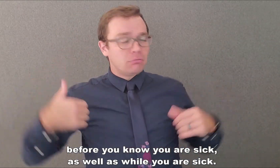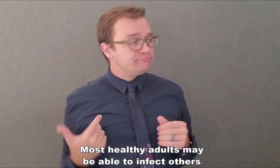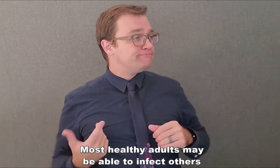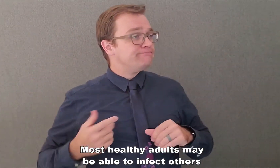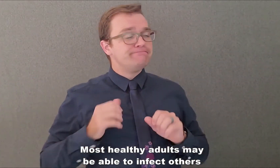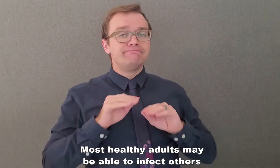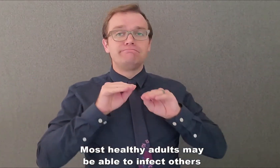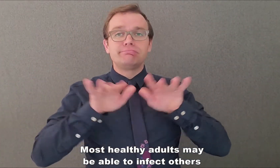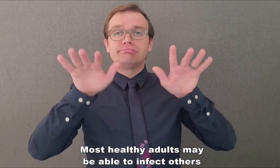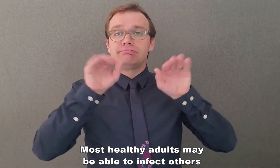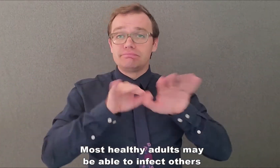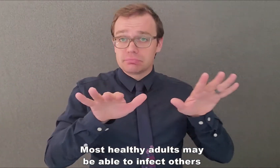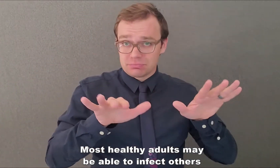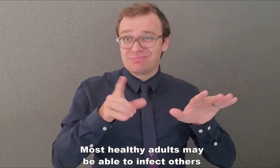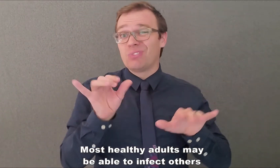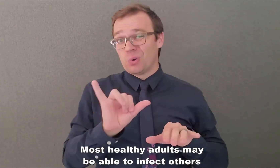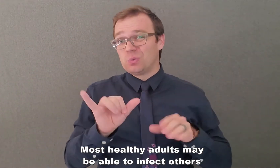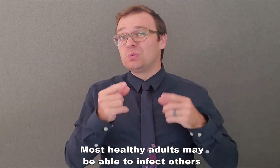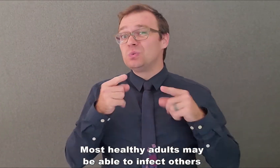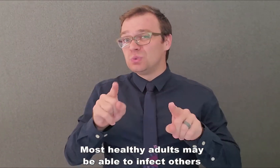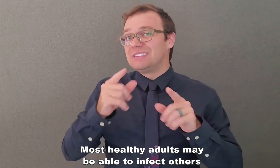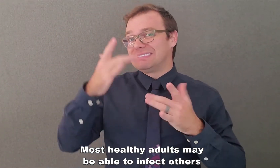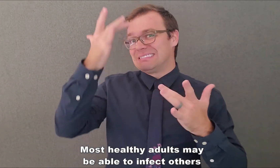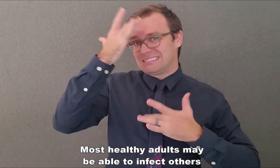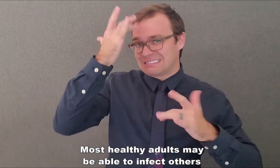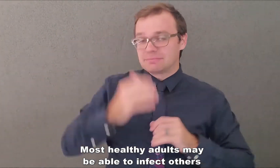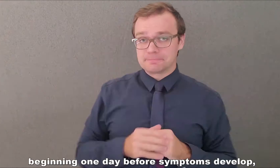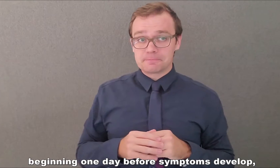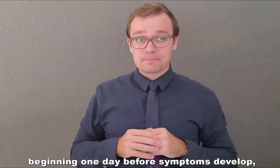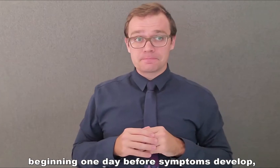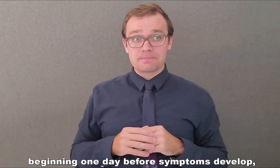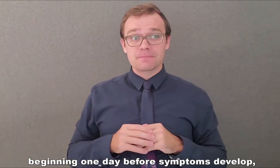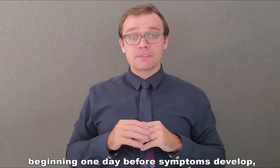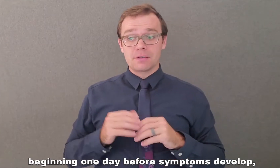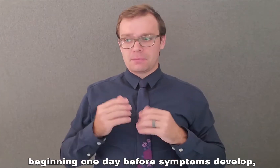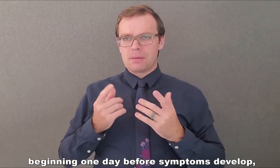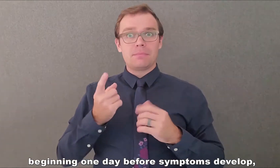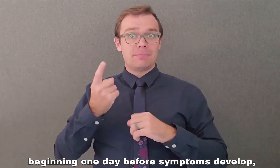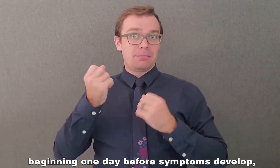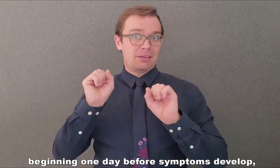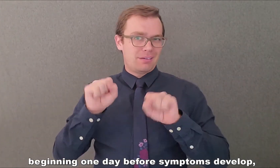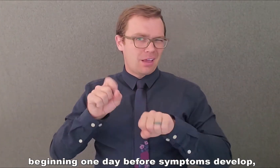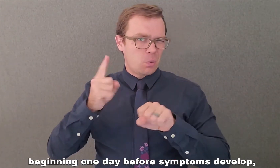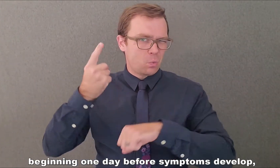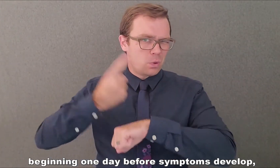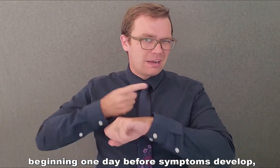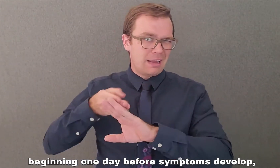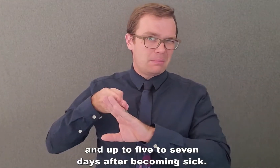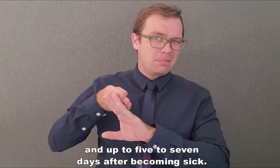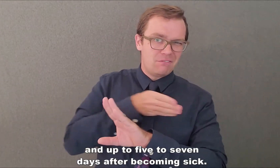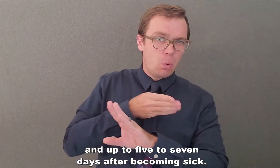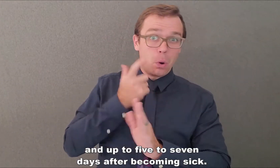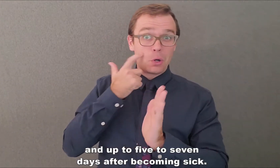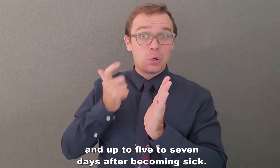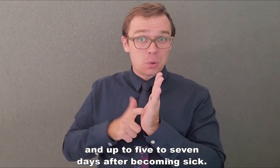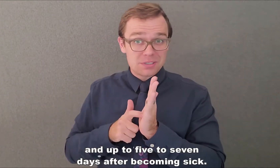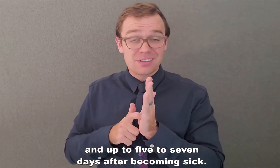Most healthy adults may be able to infect others beginning one day before symptoms develop and up to 5 to 7